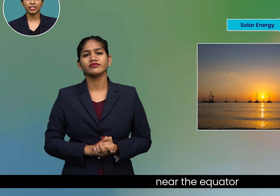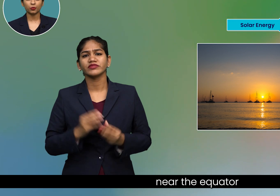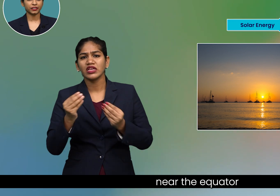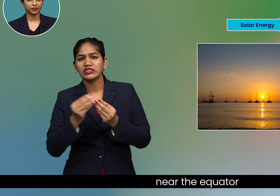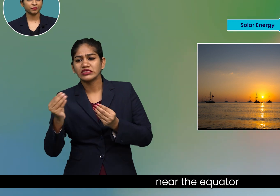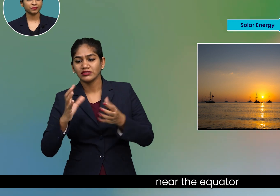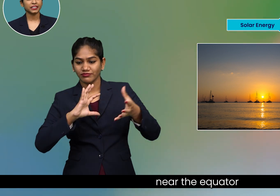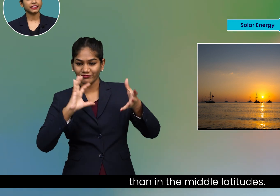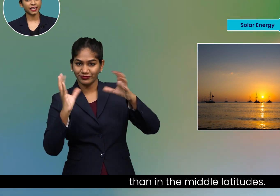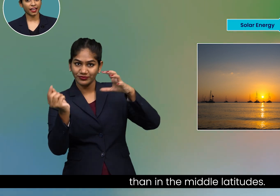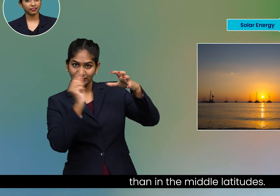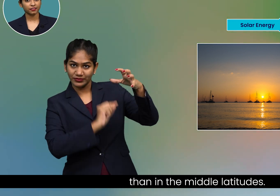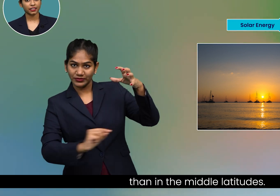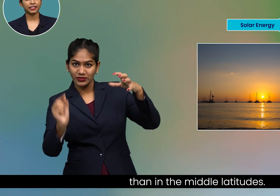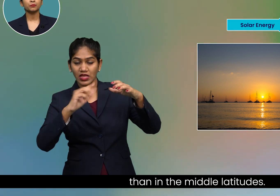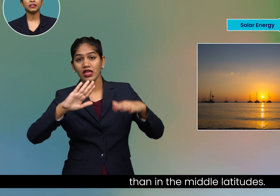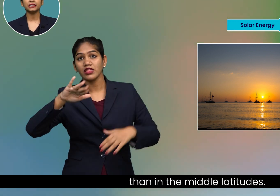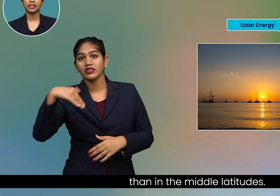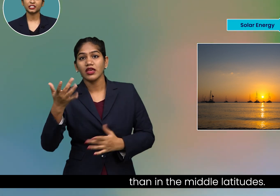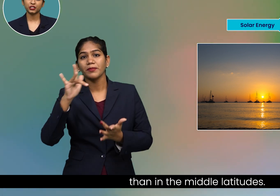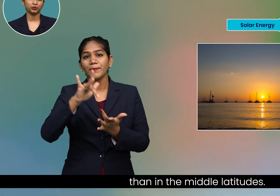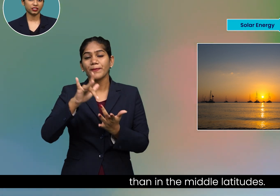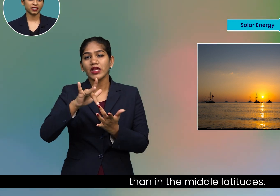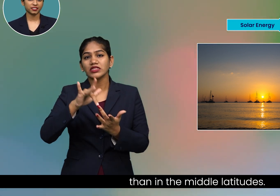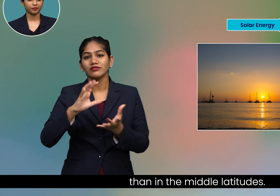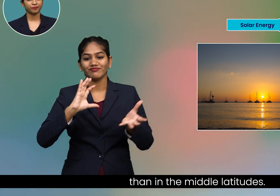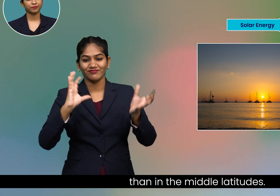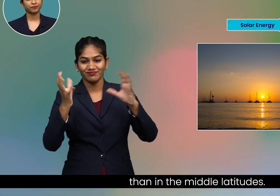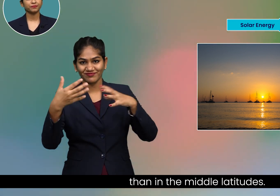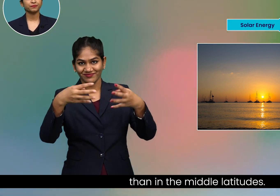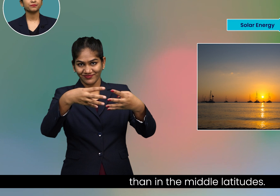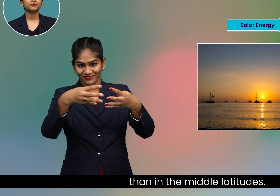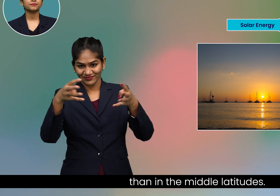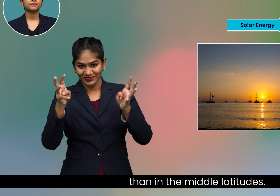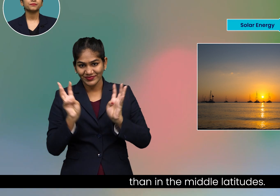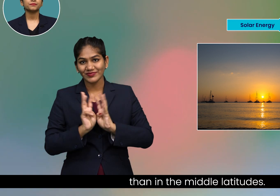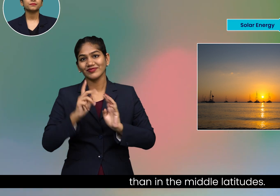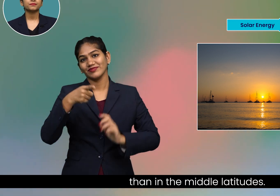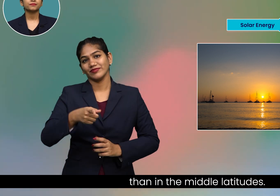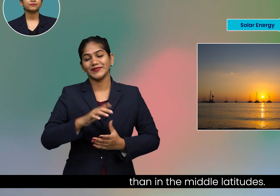near the equator than in the middle latitudes.